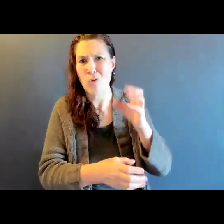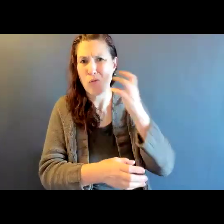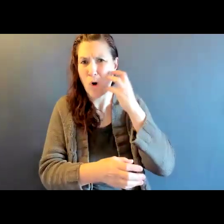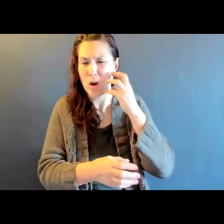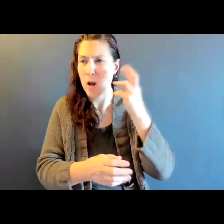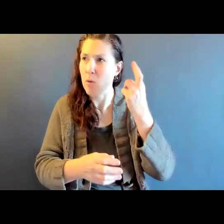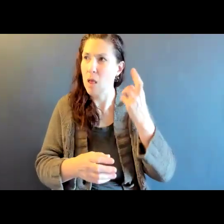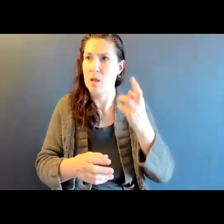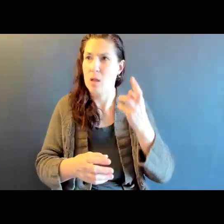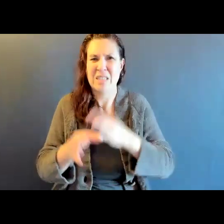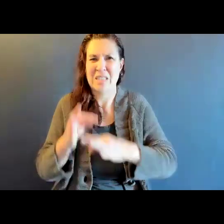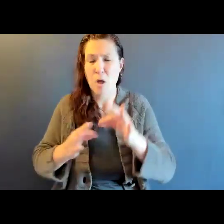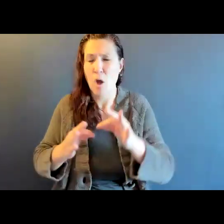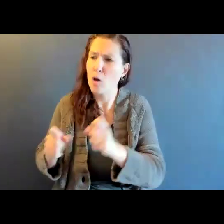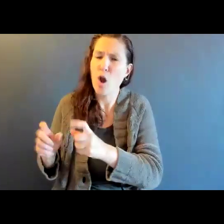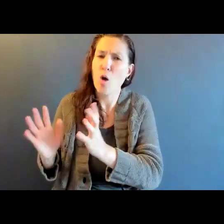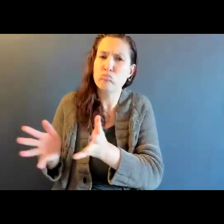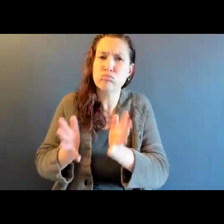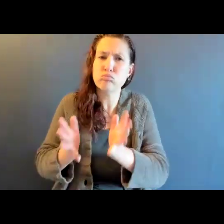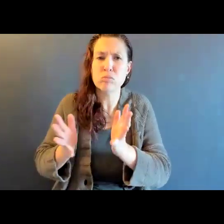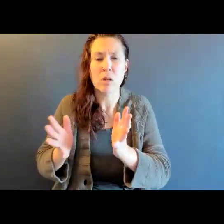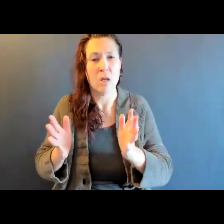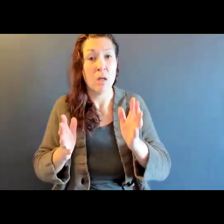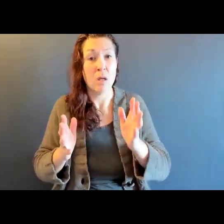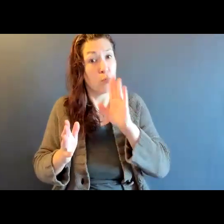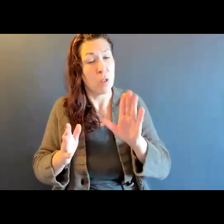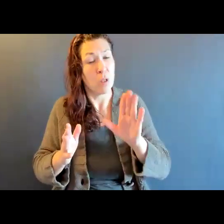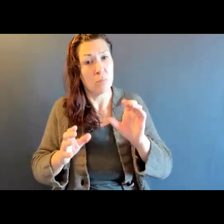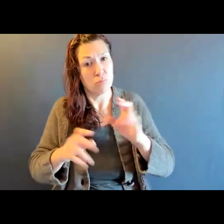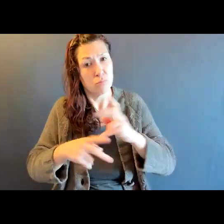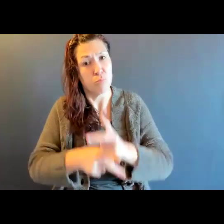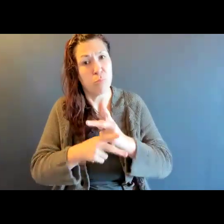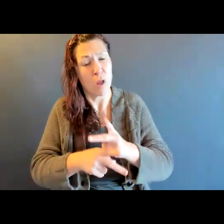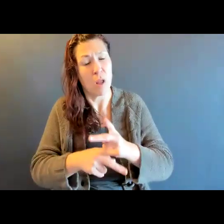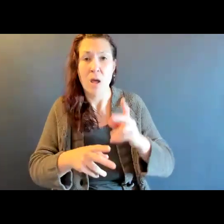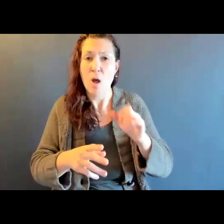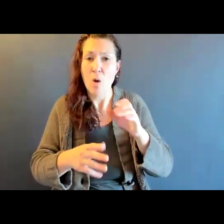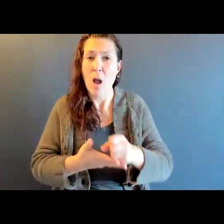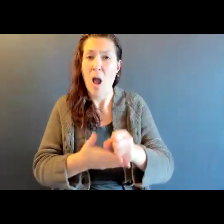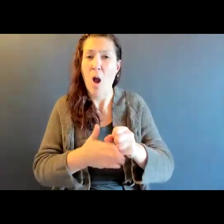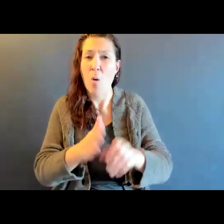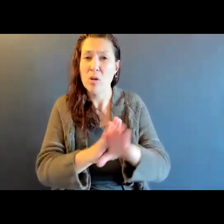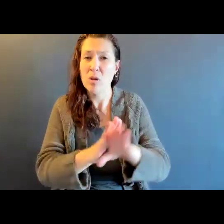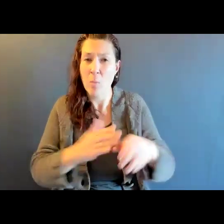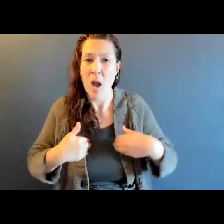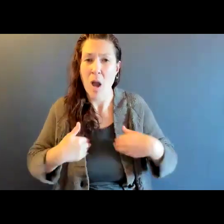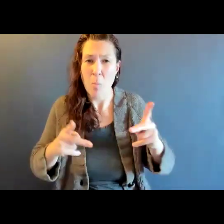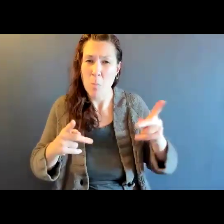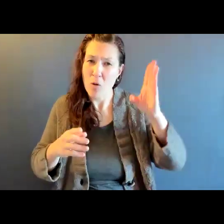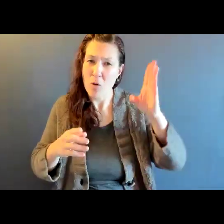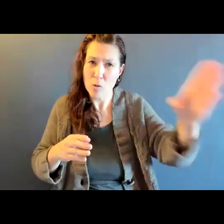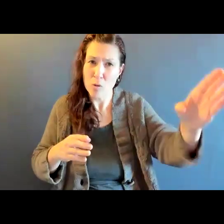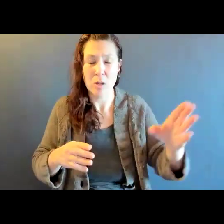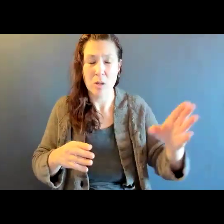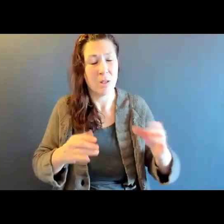This can also help other young people to develop their future. And my last demand. Finally, Sociedad Latina